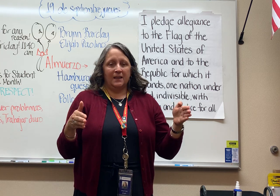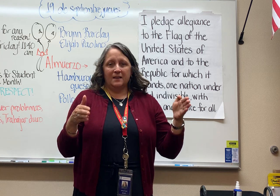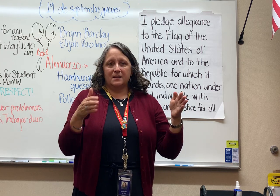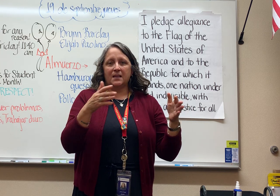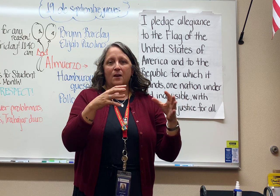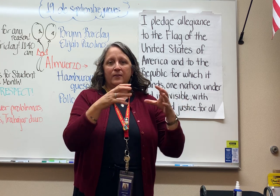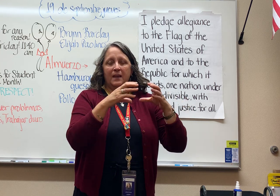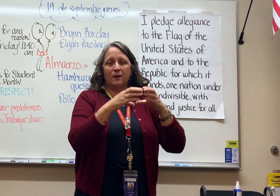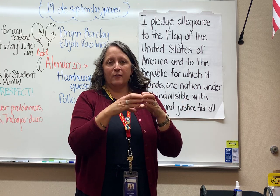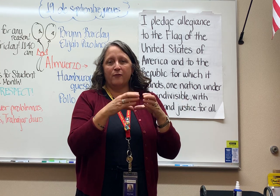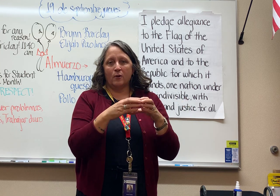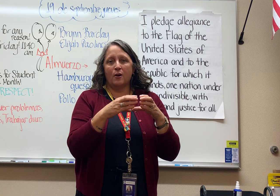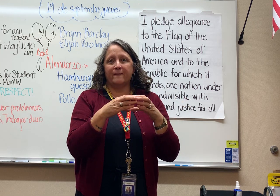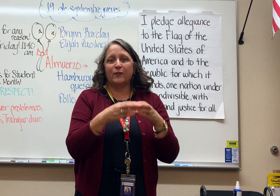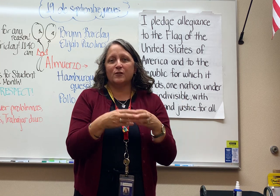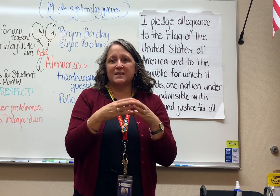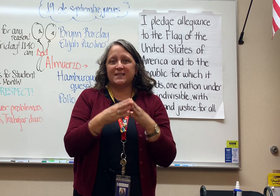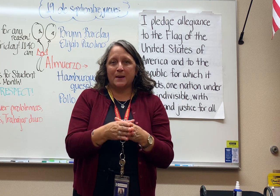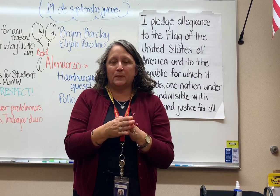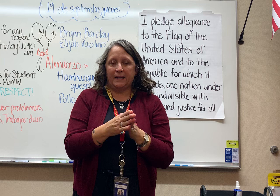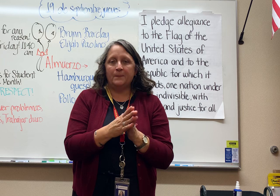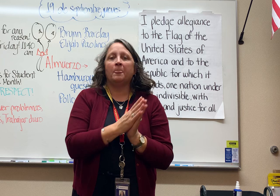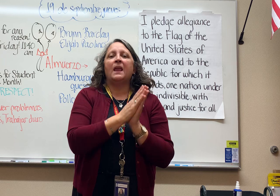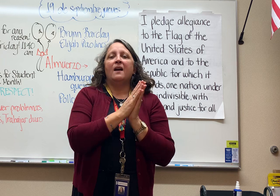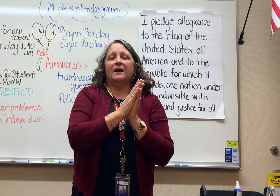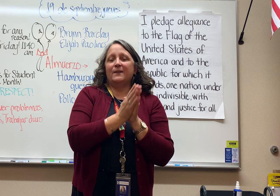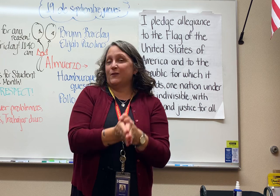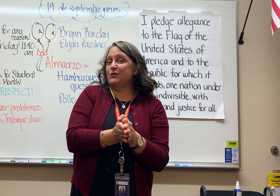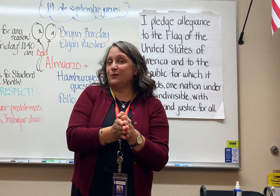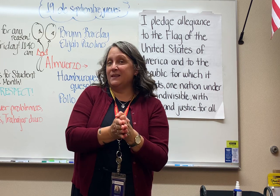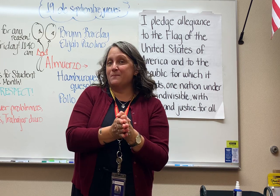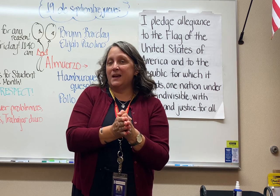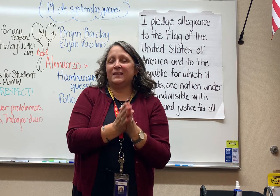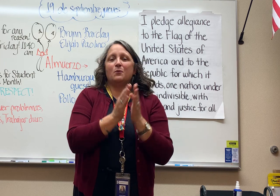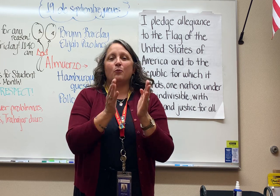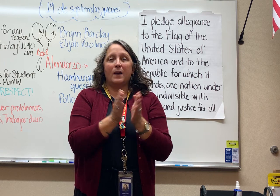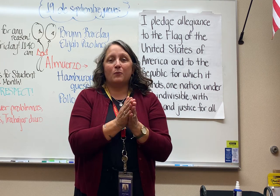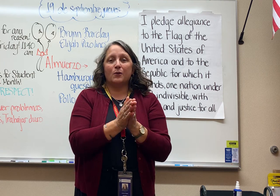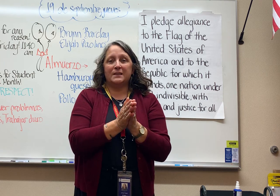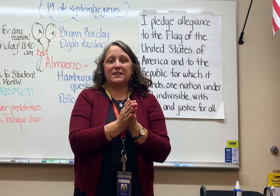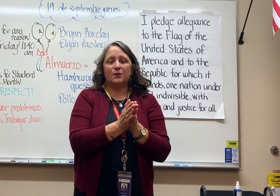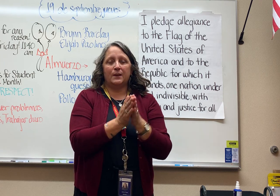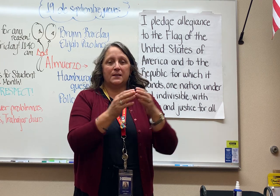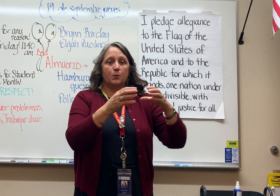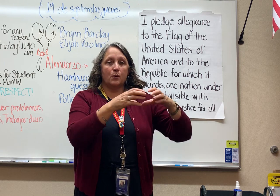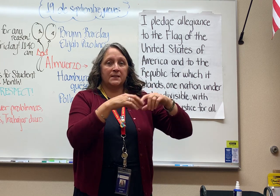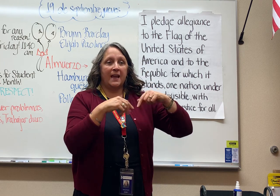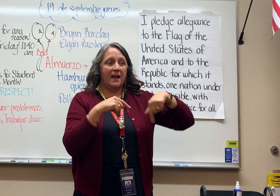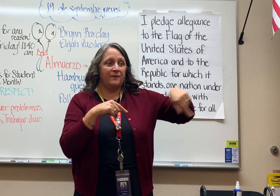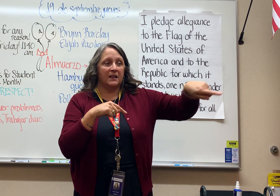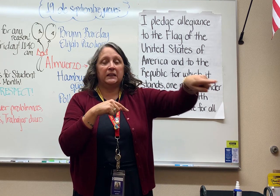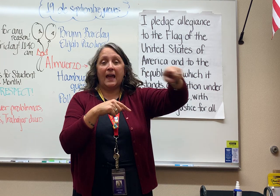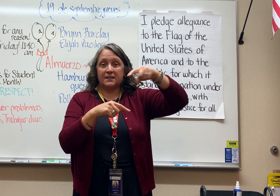is there for our first assembly for student of the month, what we're going to do is we're going to have